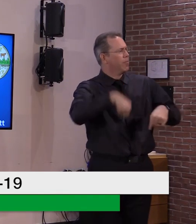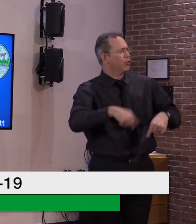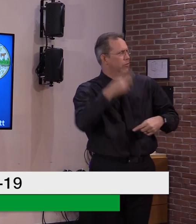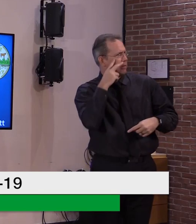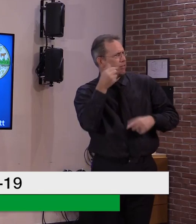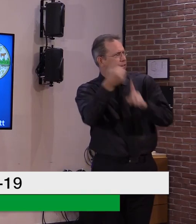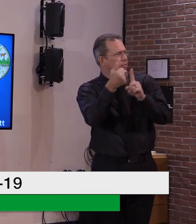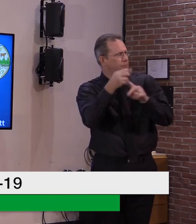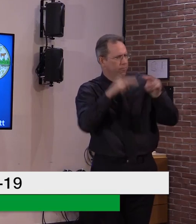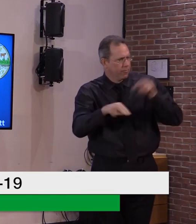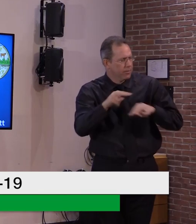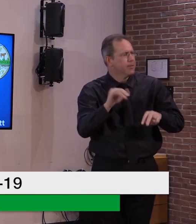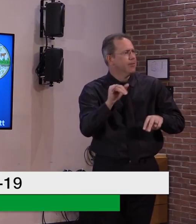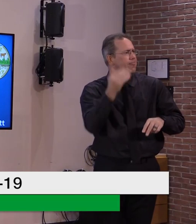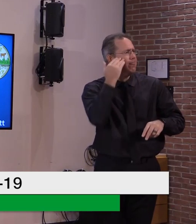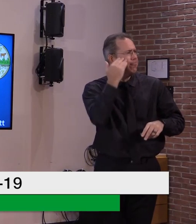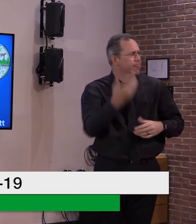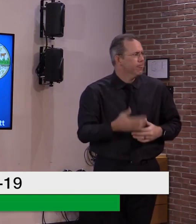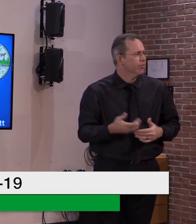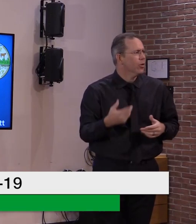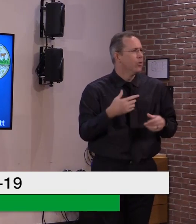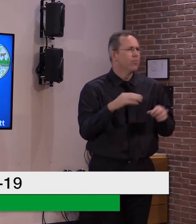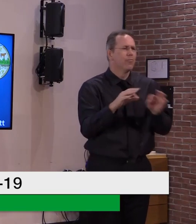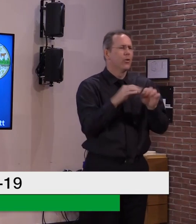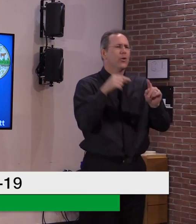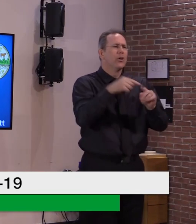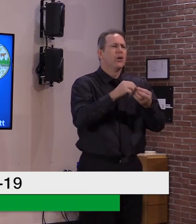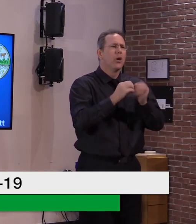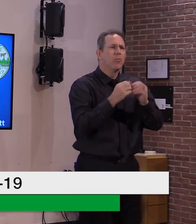on the science and the data levine